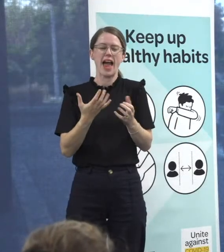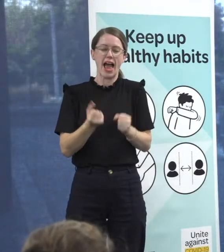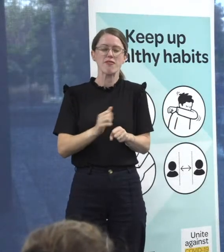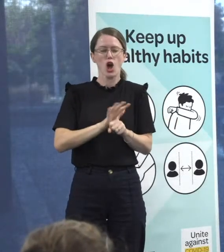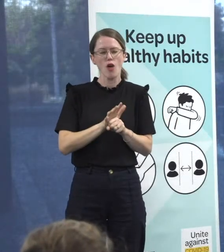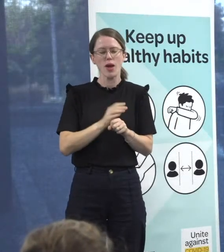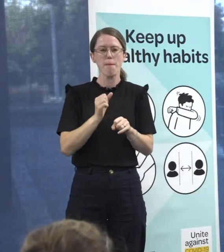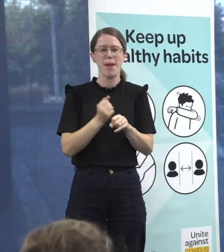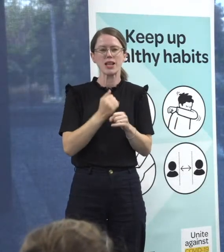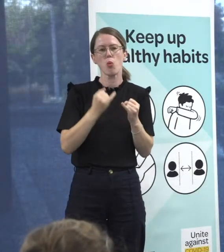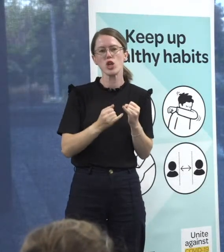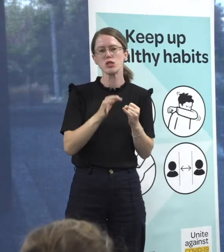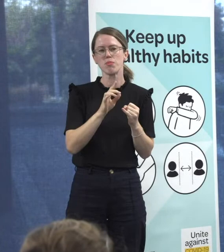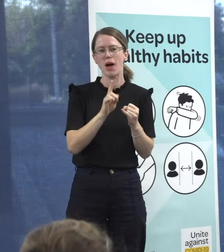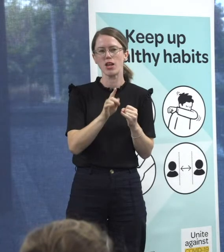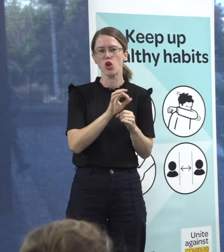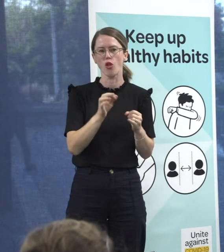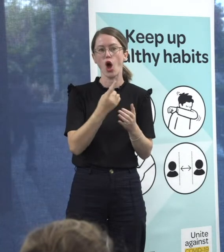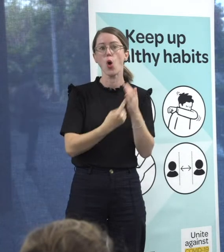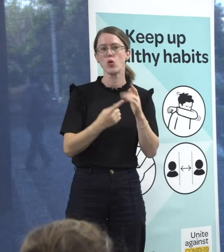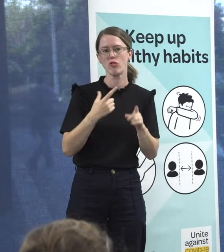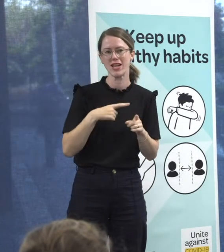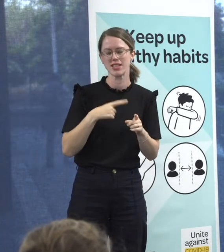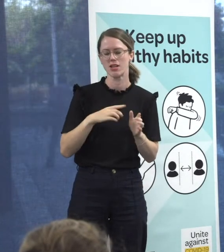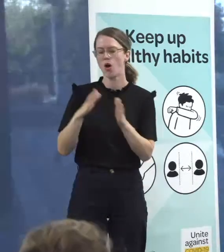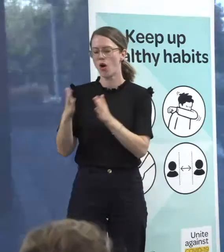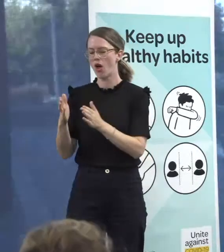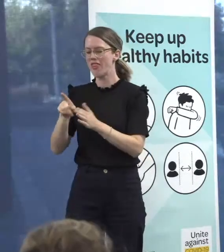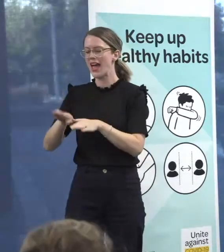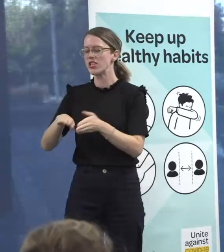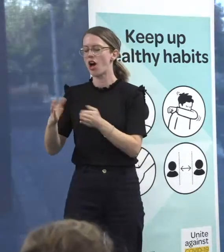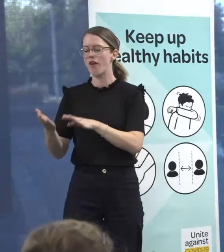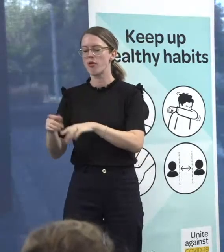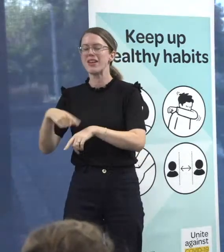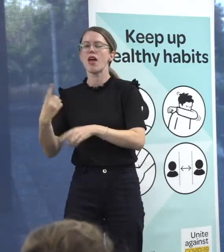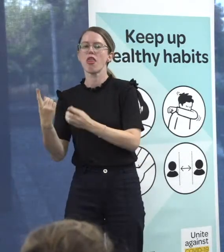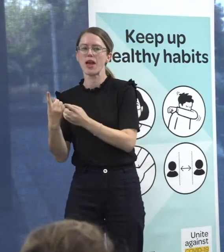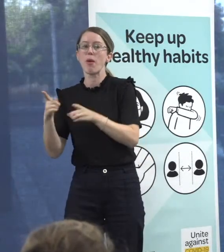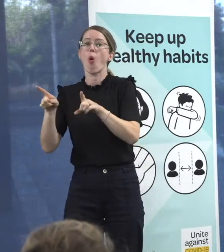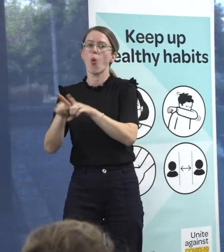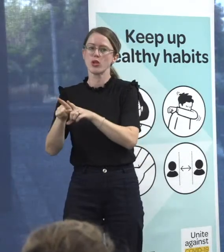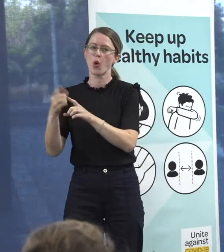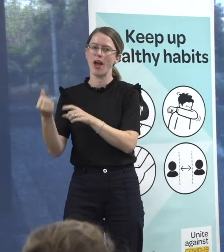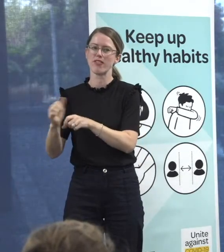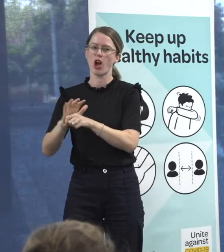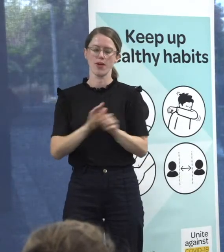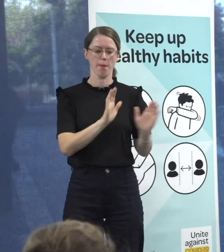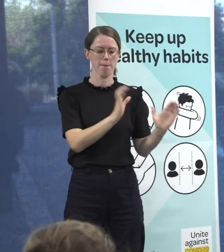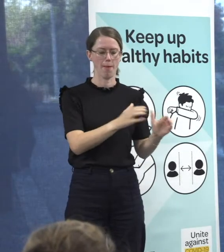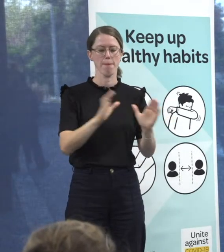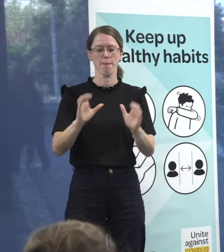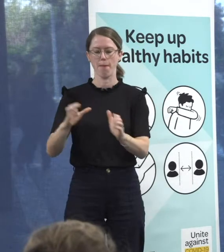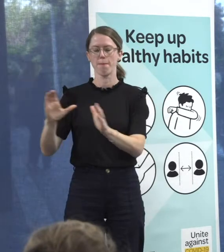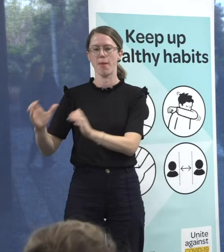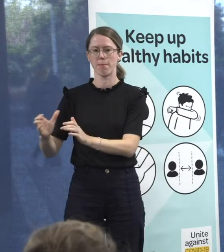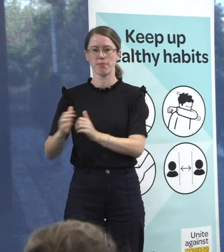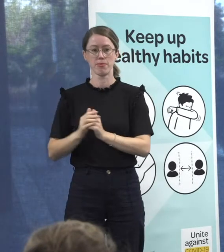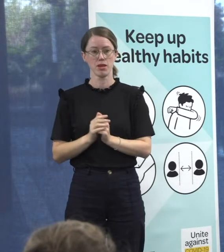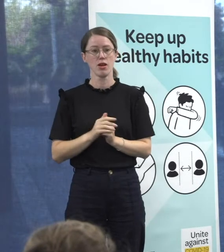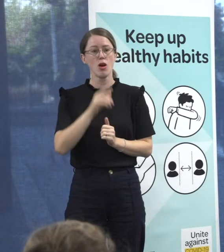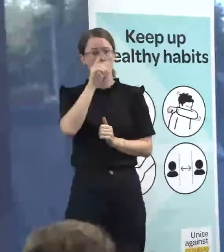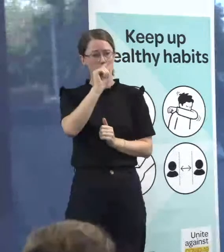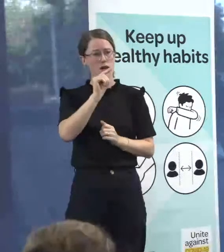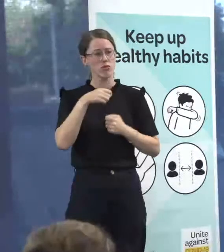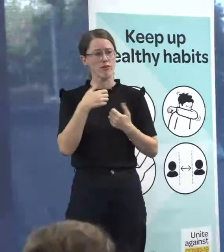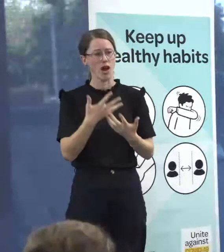contributing factor, and those where it was incidental, but the cause of death was another cause of death. And we will be able to